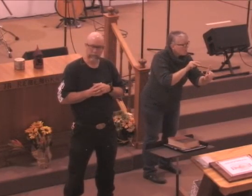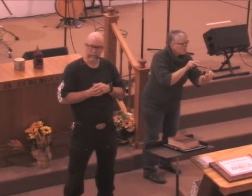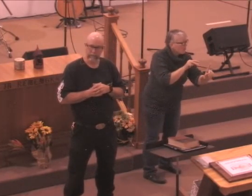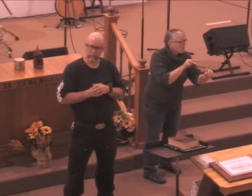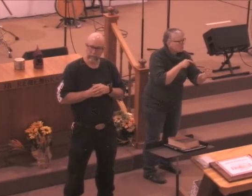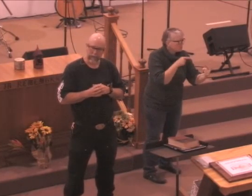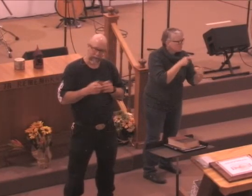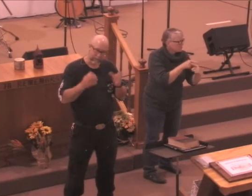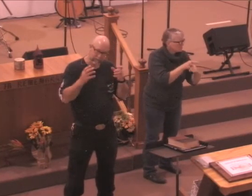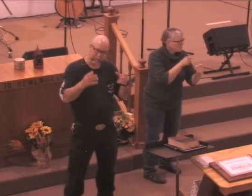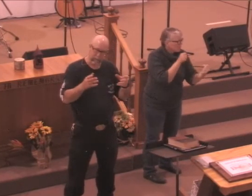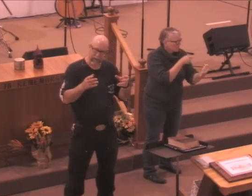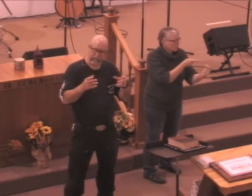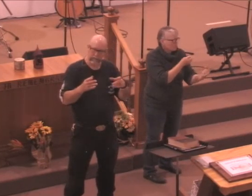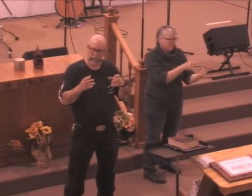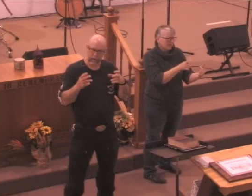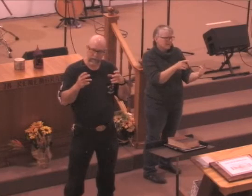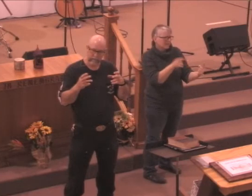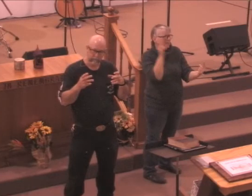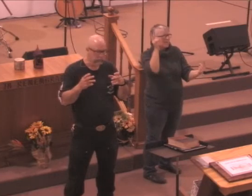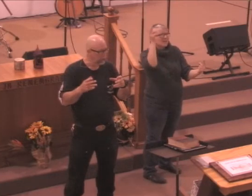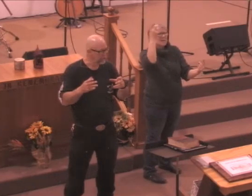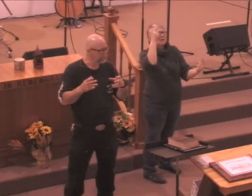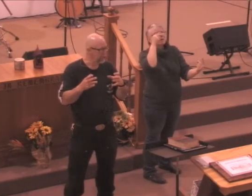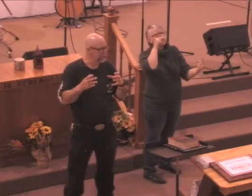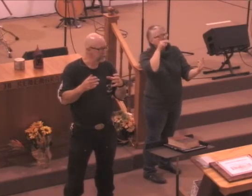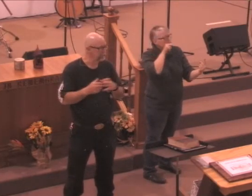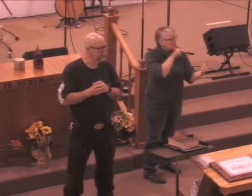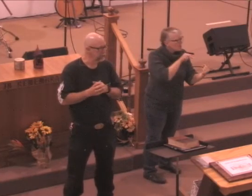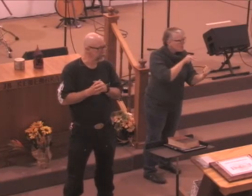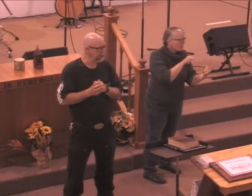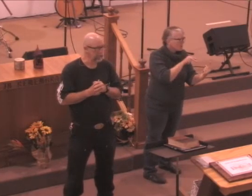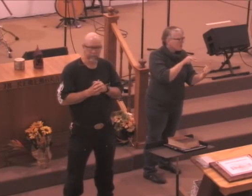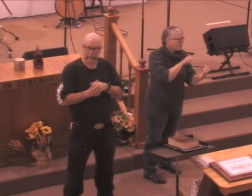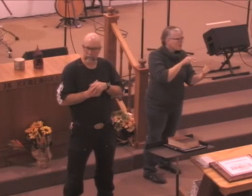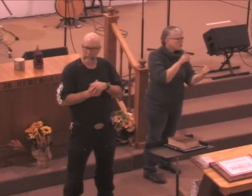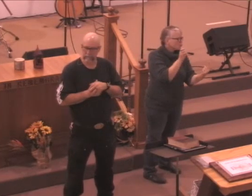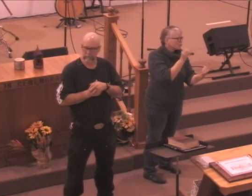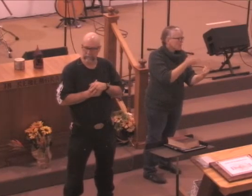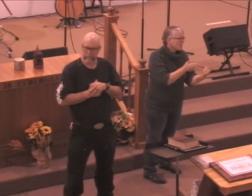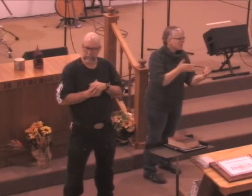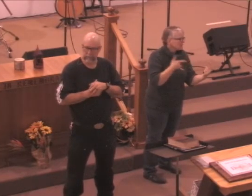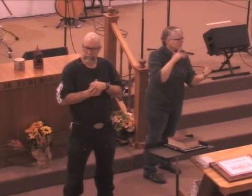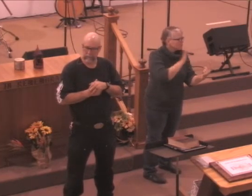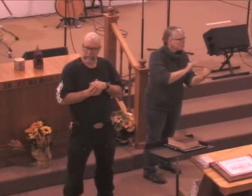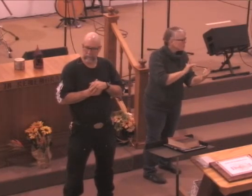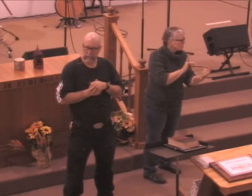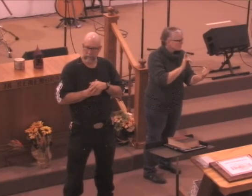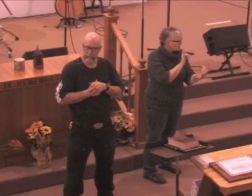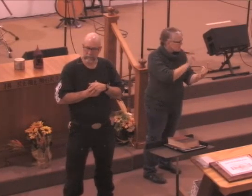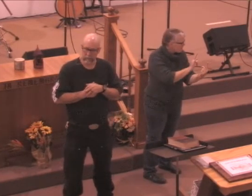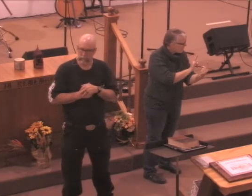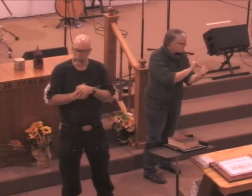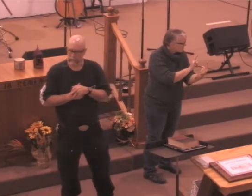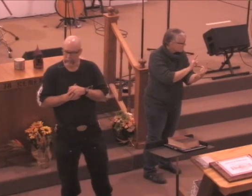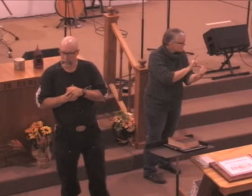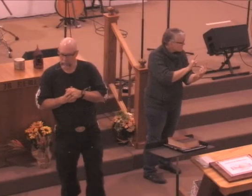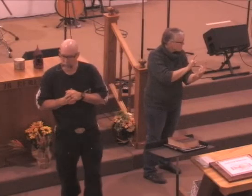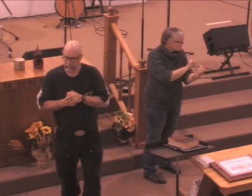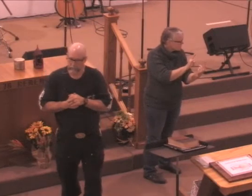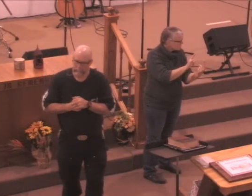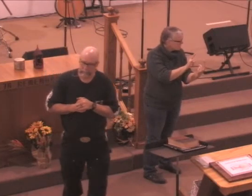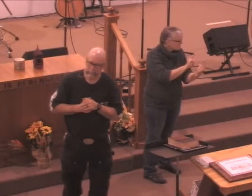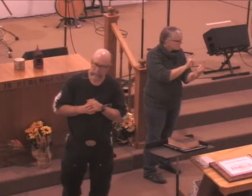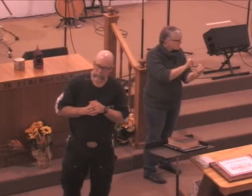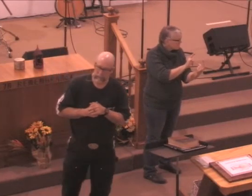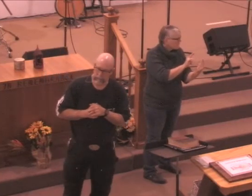And that we could see with eyes of compassion, eyes of grace, eyes of mercy, eyes of love, and just start praying for those